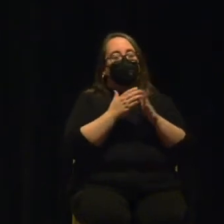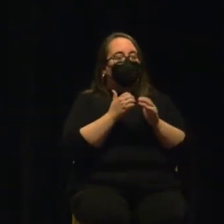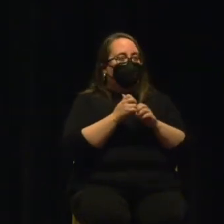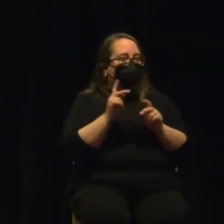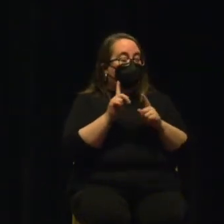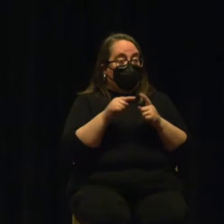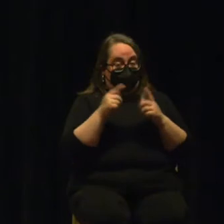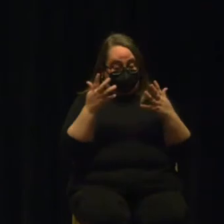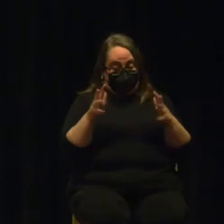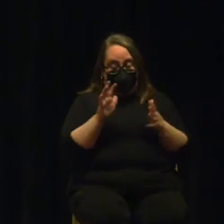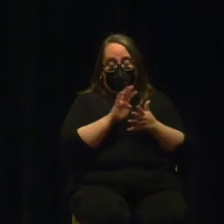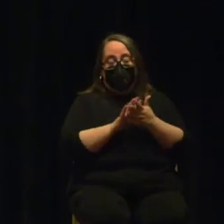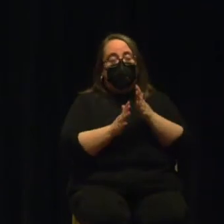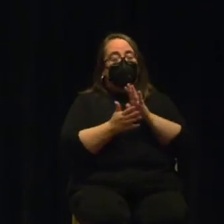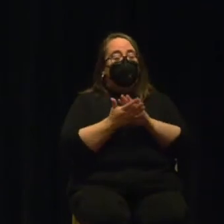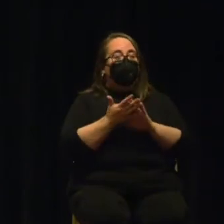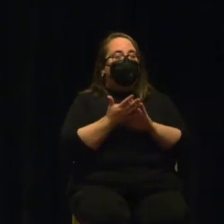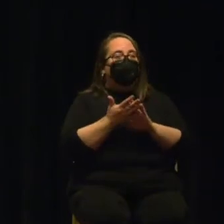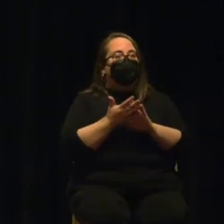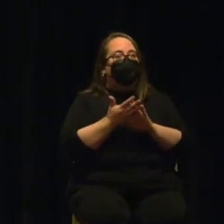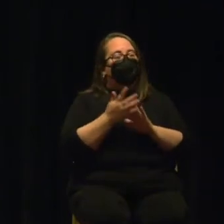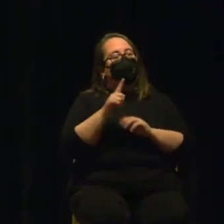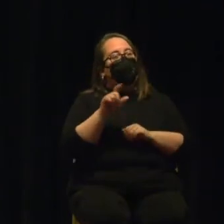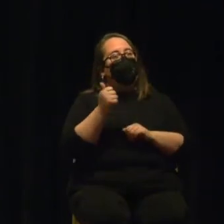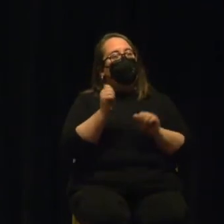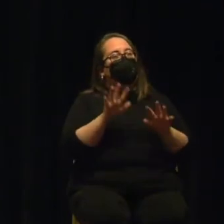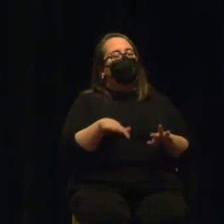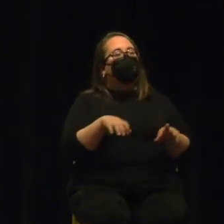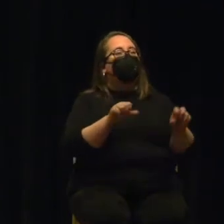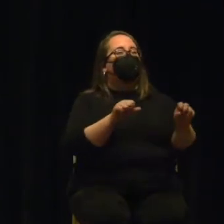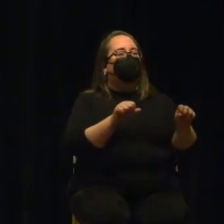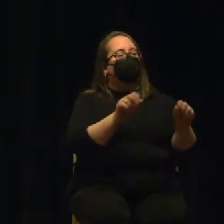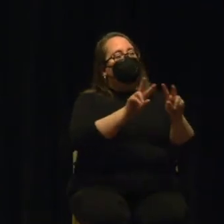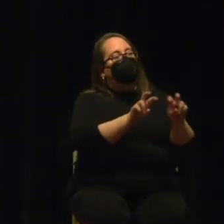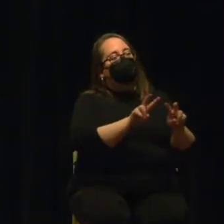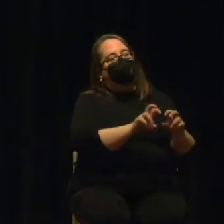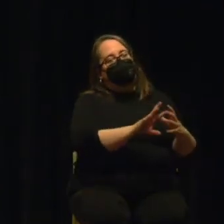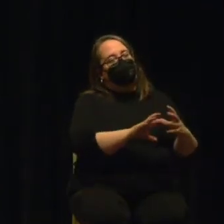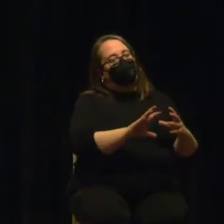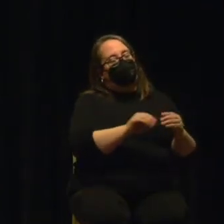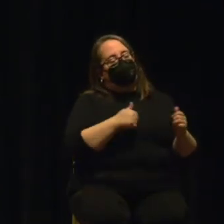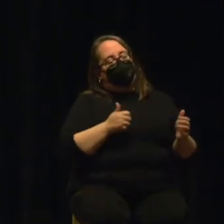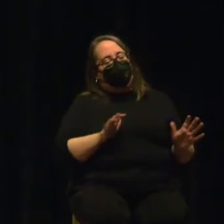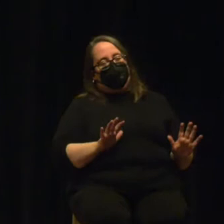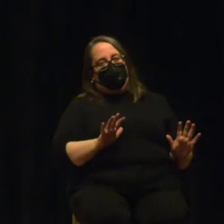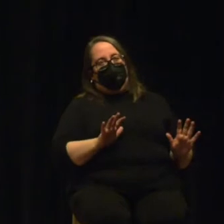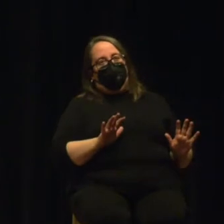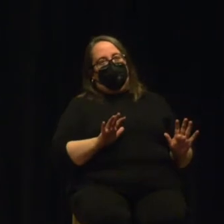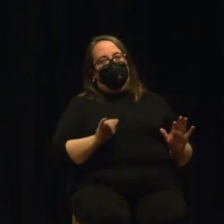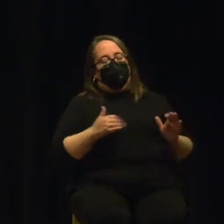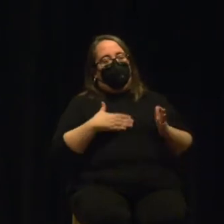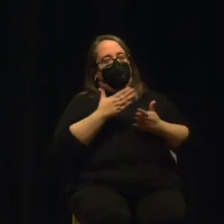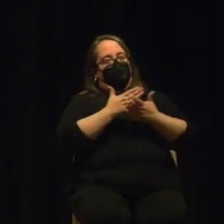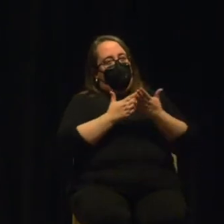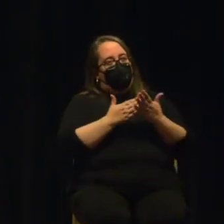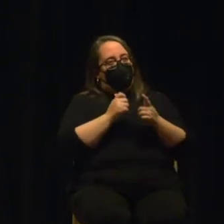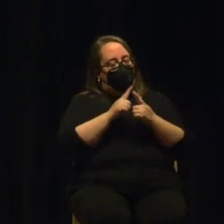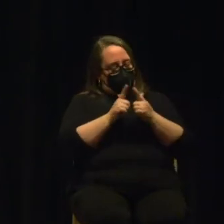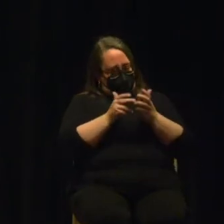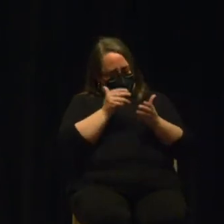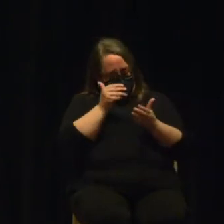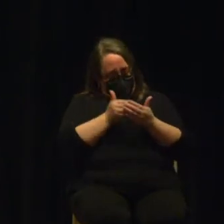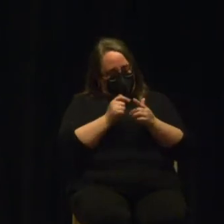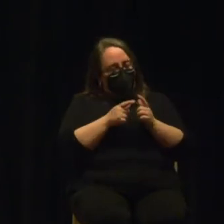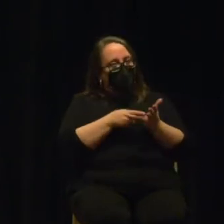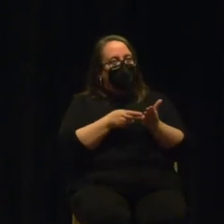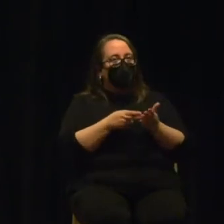done, like, it's time for somebody else to examine this story. This was my version of it, and I tried to get it as close as I could to it.